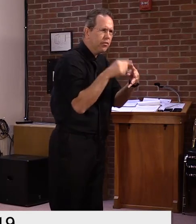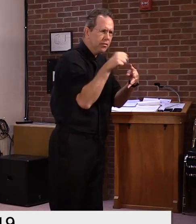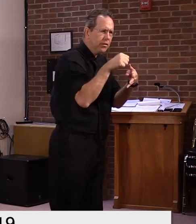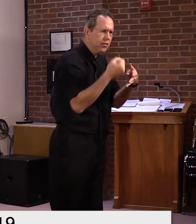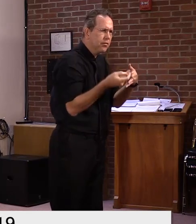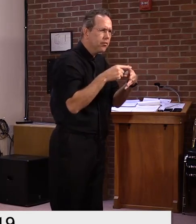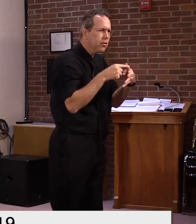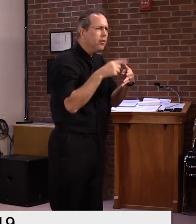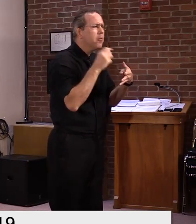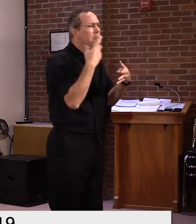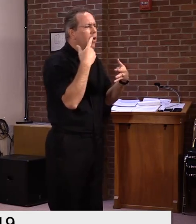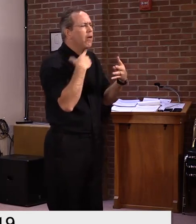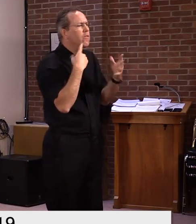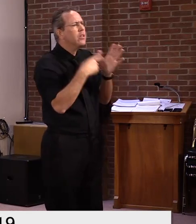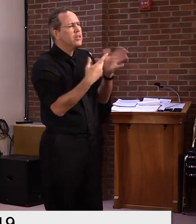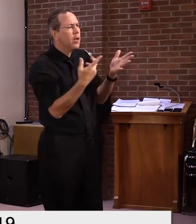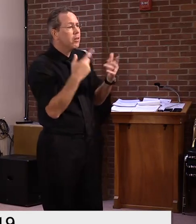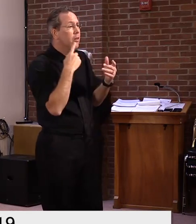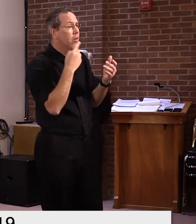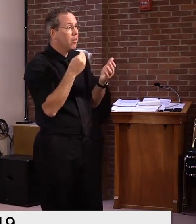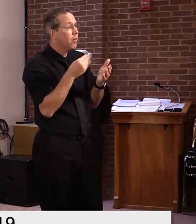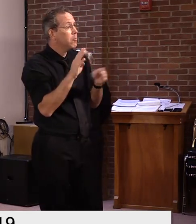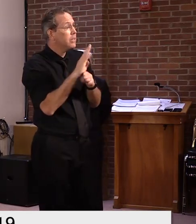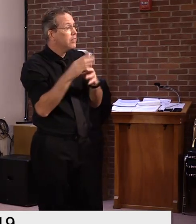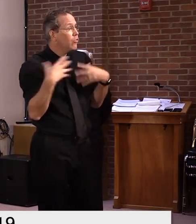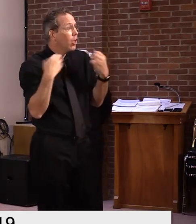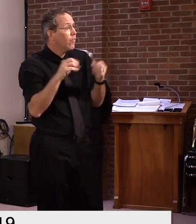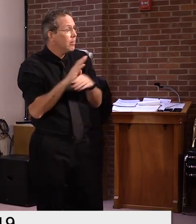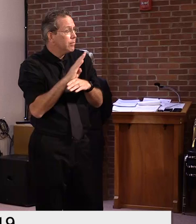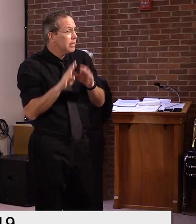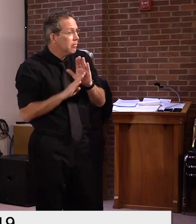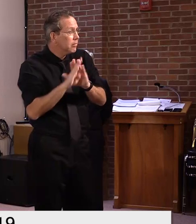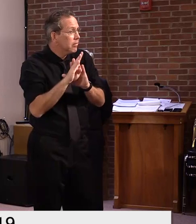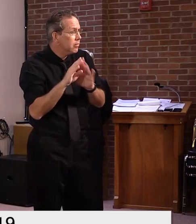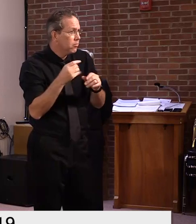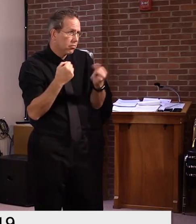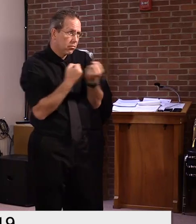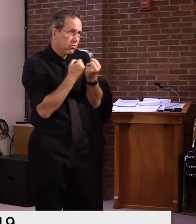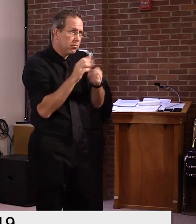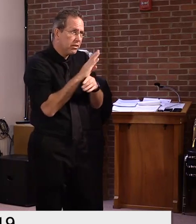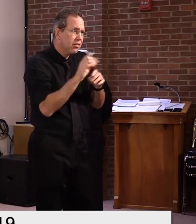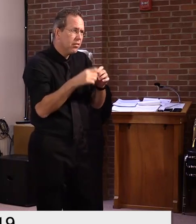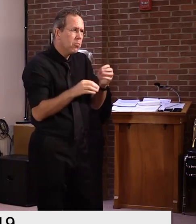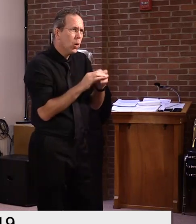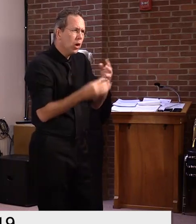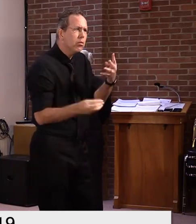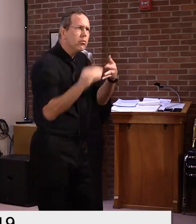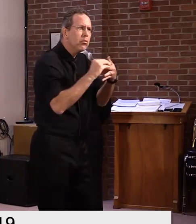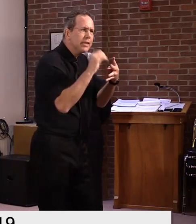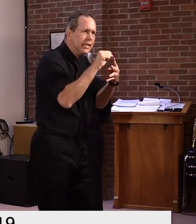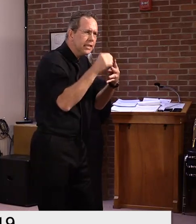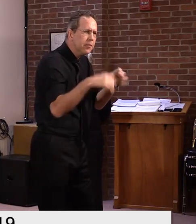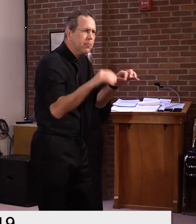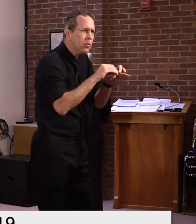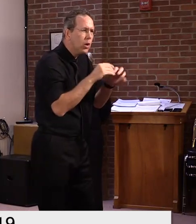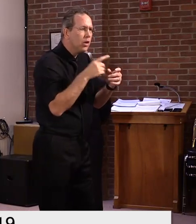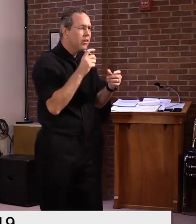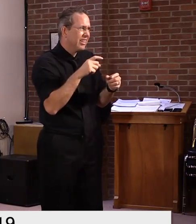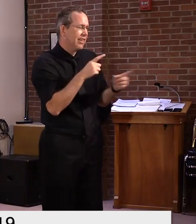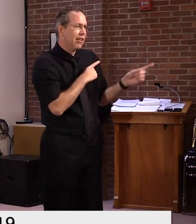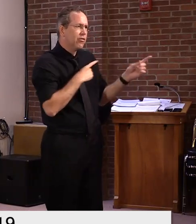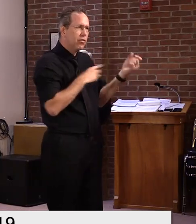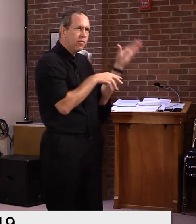Economic Recovery Act. But there are other areas that we might need some assistance as well. So prioritizing